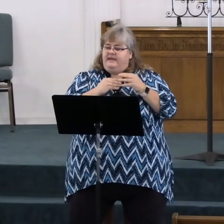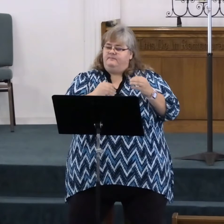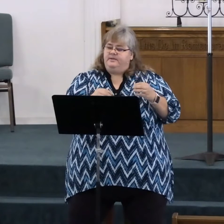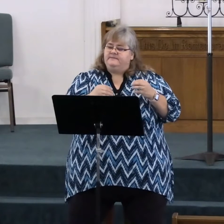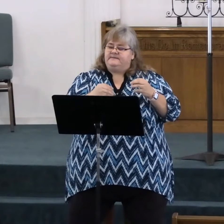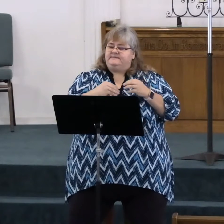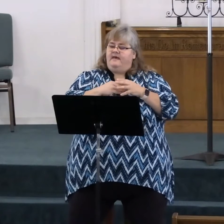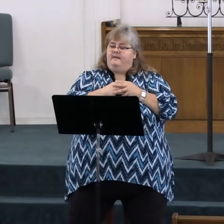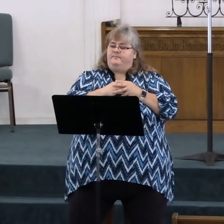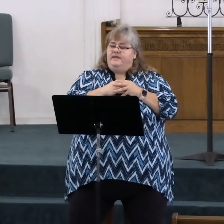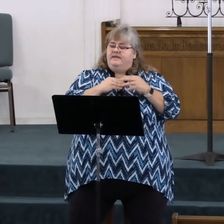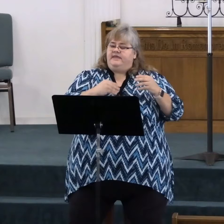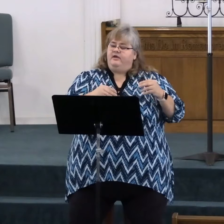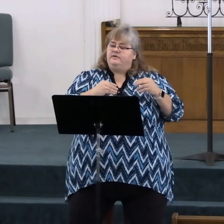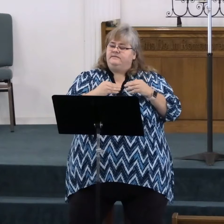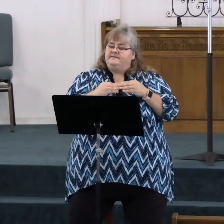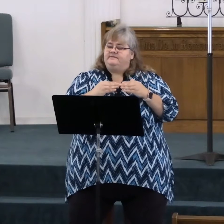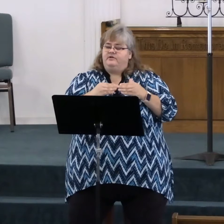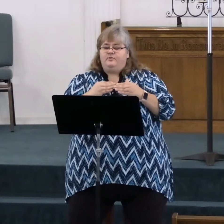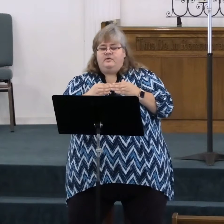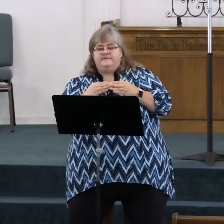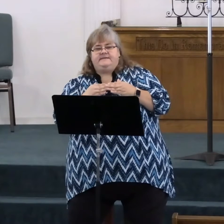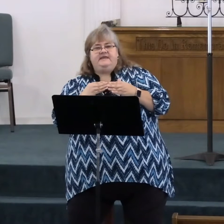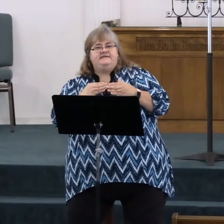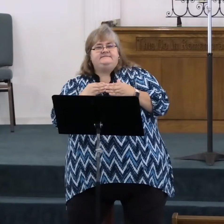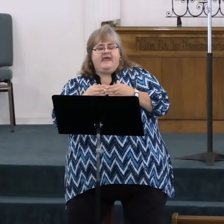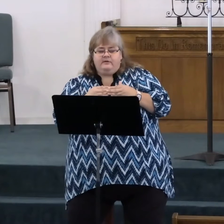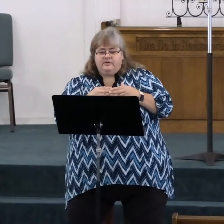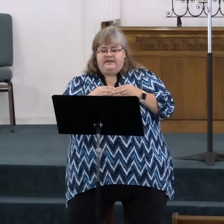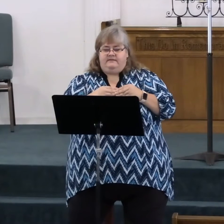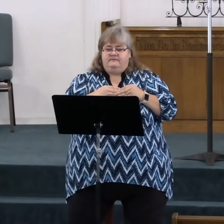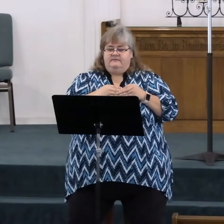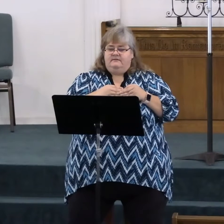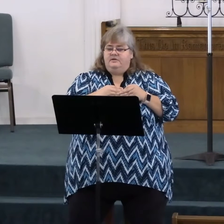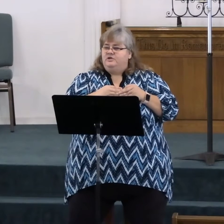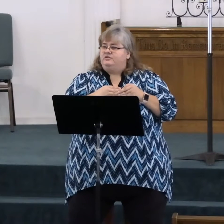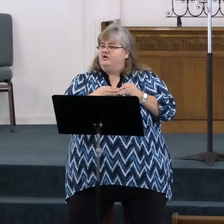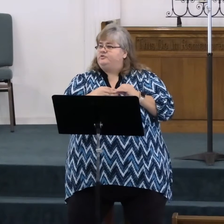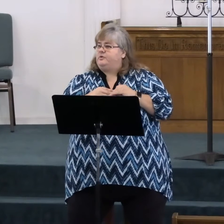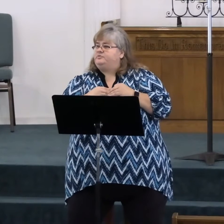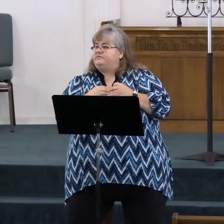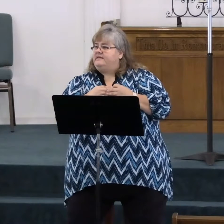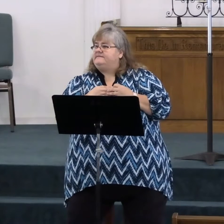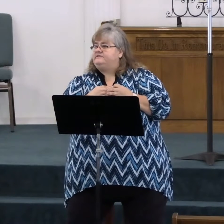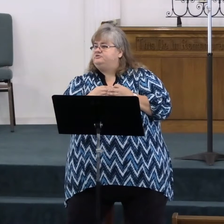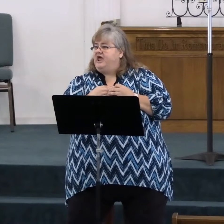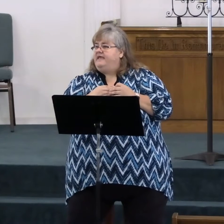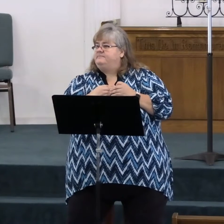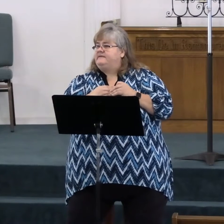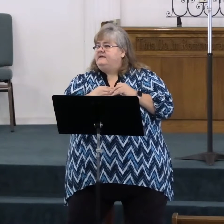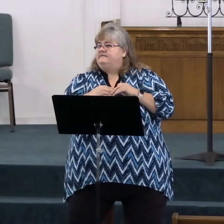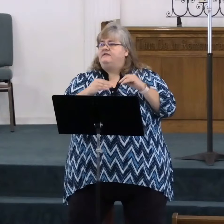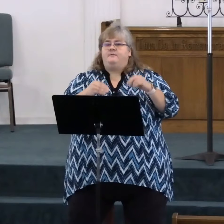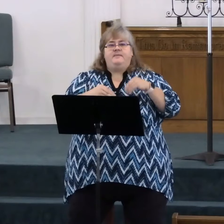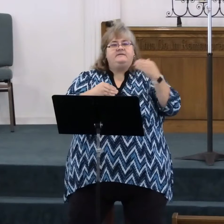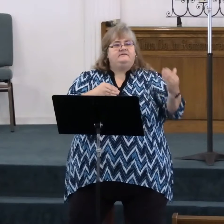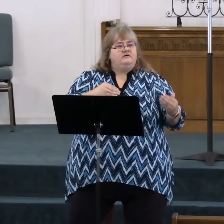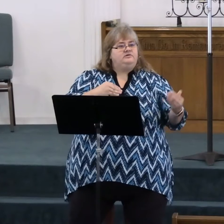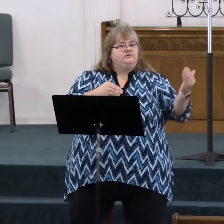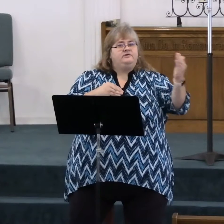it builds us up. Character is another word of saying integrity. You know, the Scripture tells us in James that if a man to know to do good